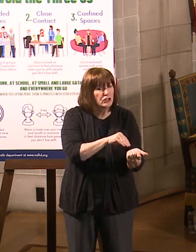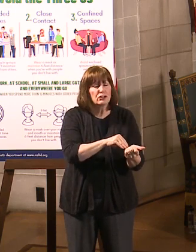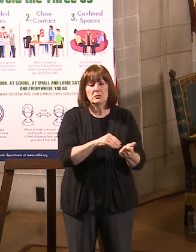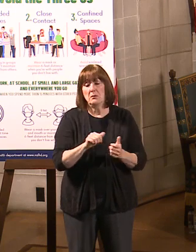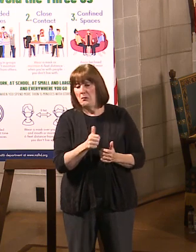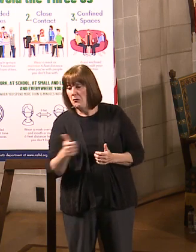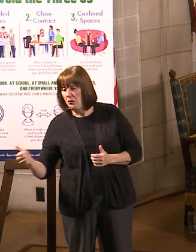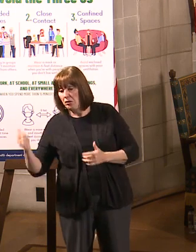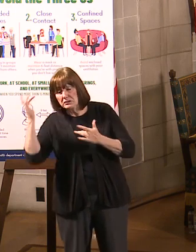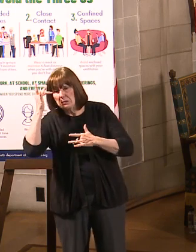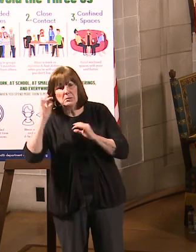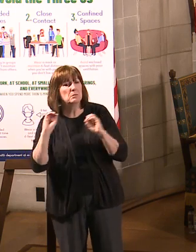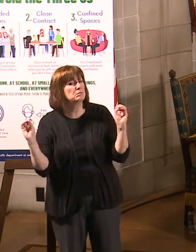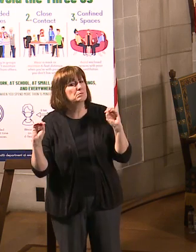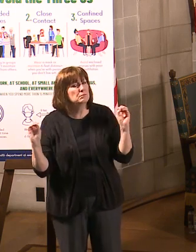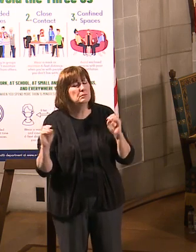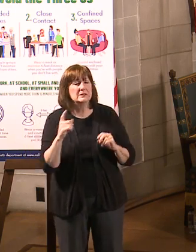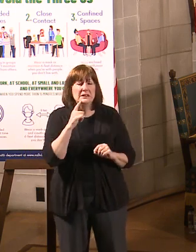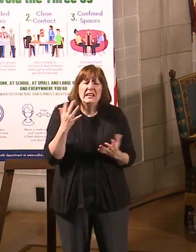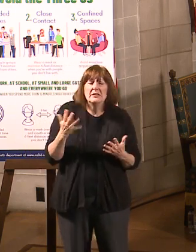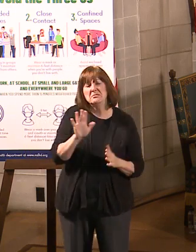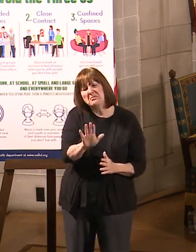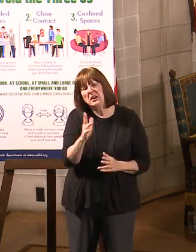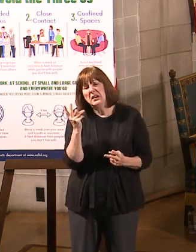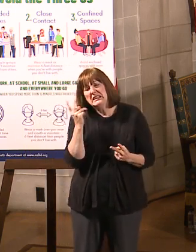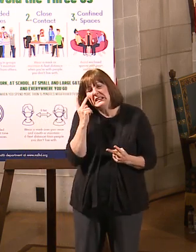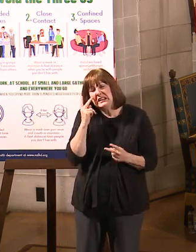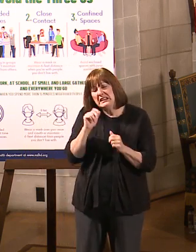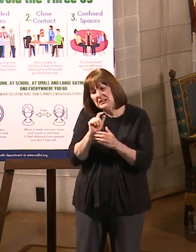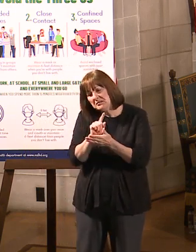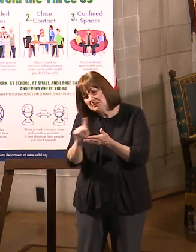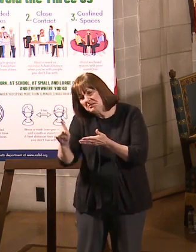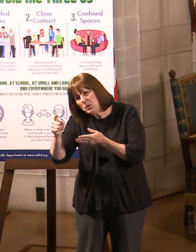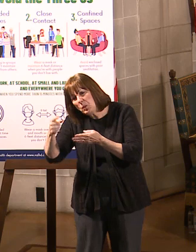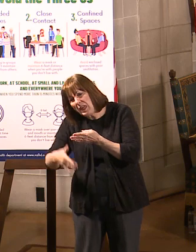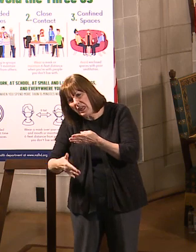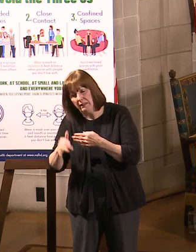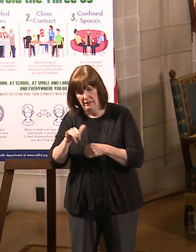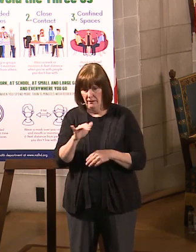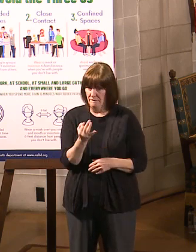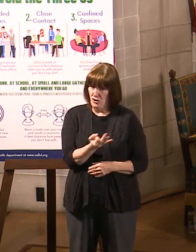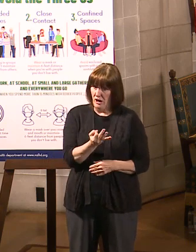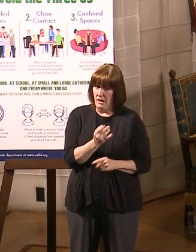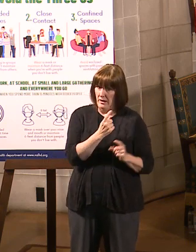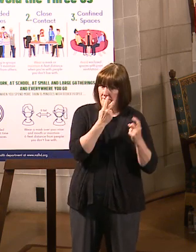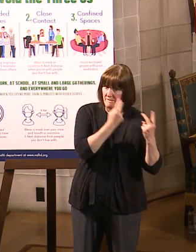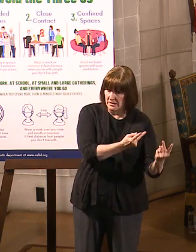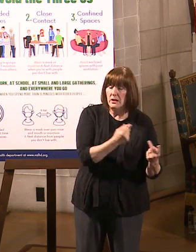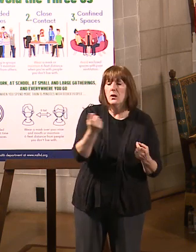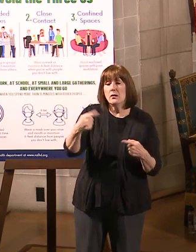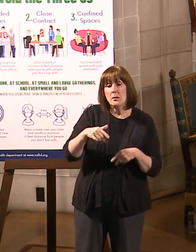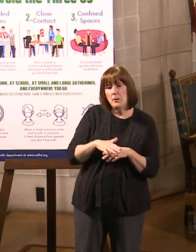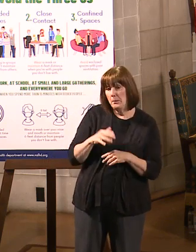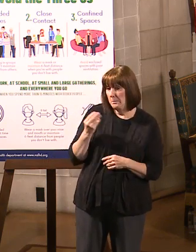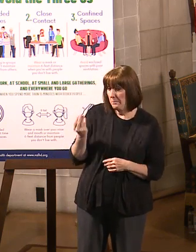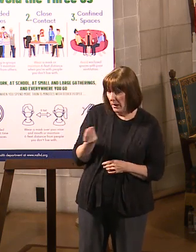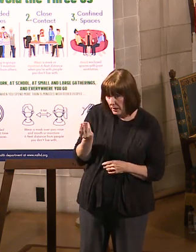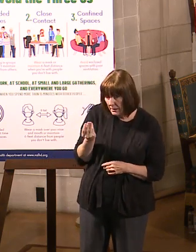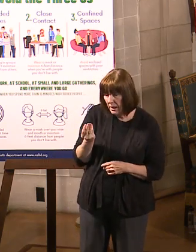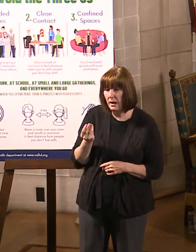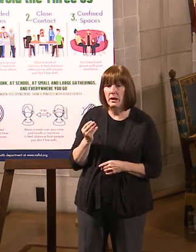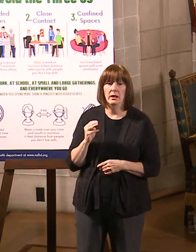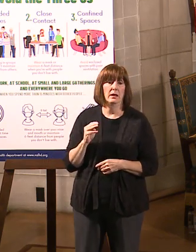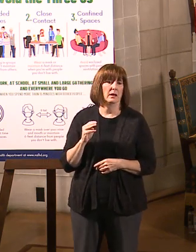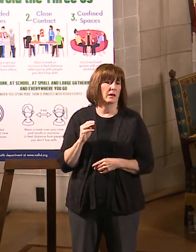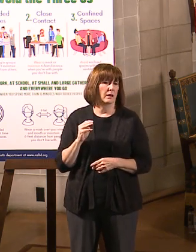other symptoms, and he said, well, let's see how this plays out over the weekend. This was Friday, and he said, you come back Monday. We don't like